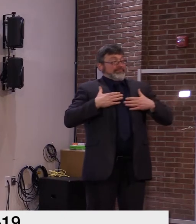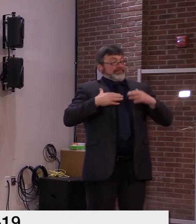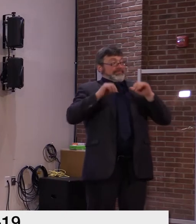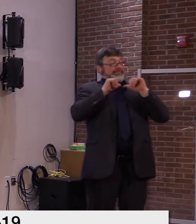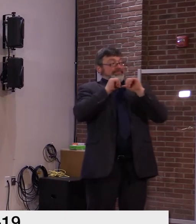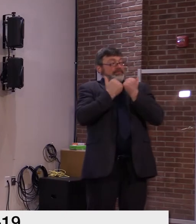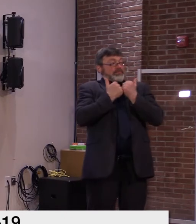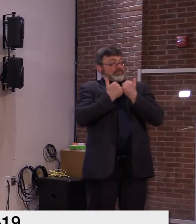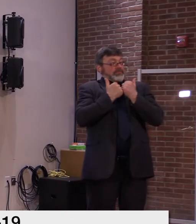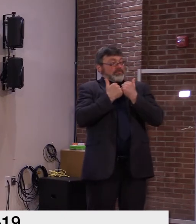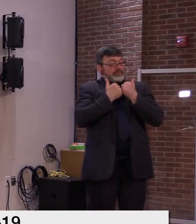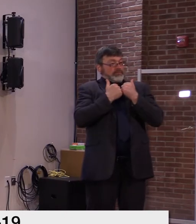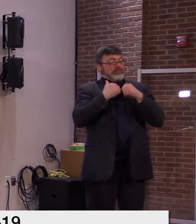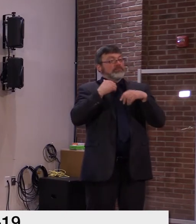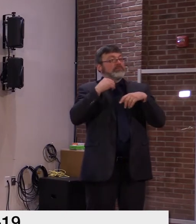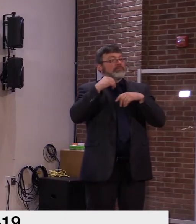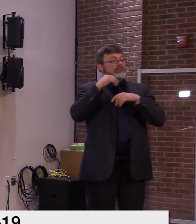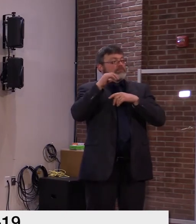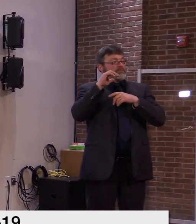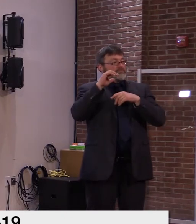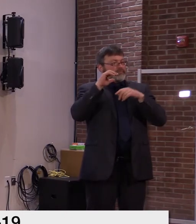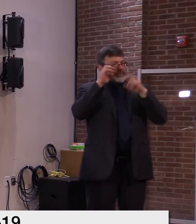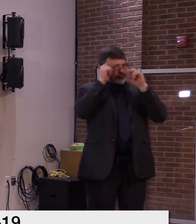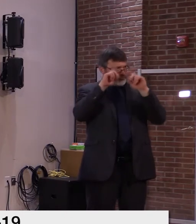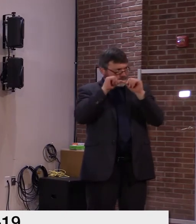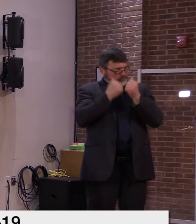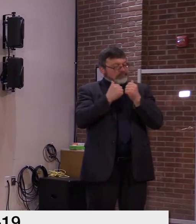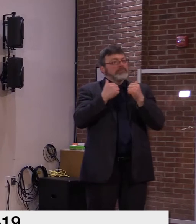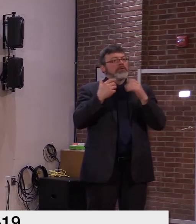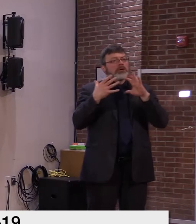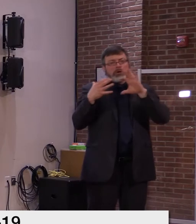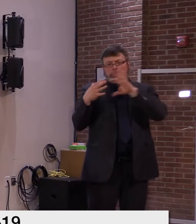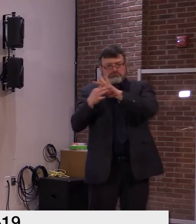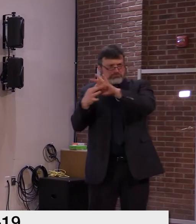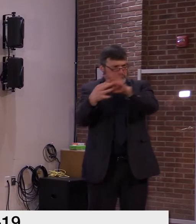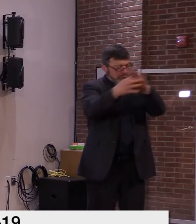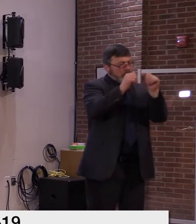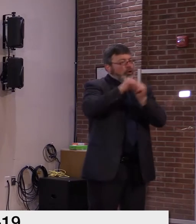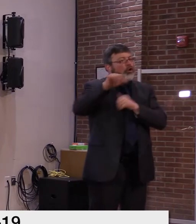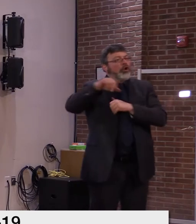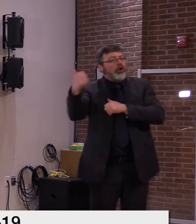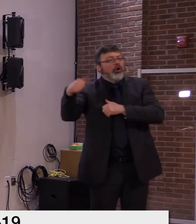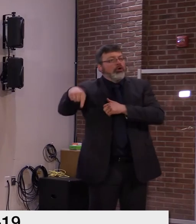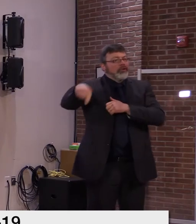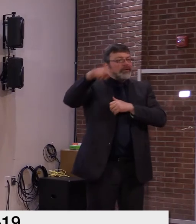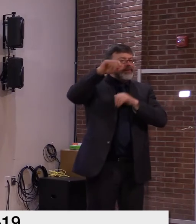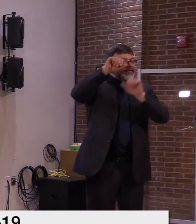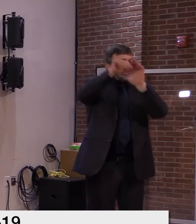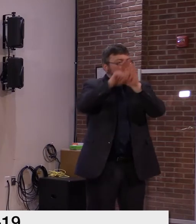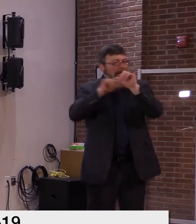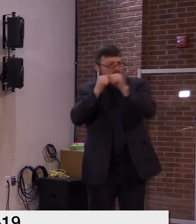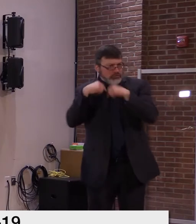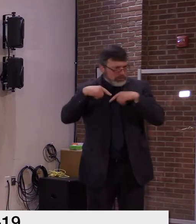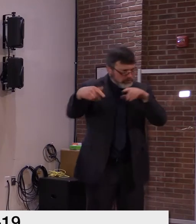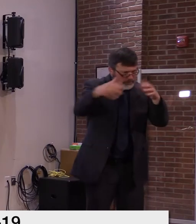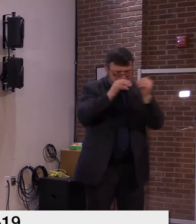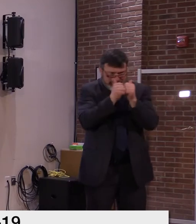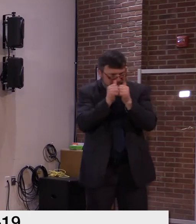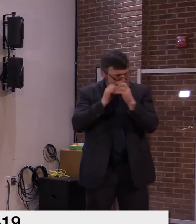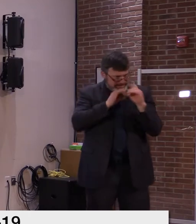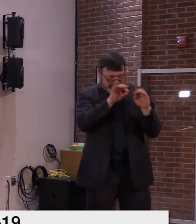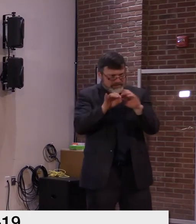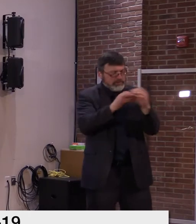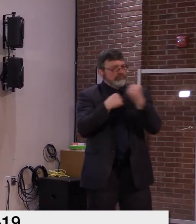I do want to acknowledge that this recovery planning work will take place in a context where school staff are extremely fatigued and under considerable stress